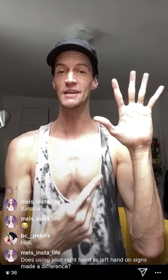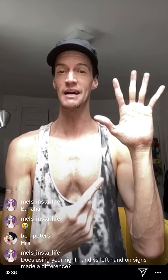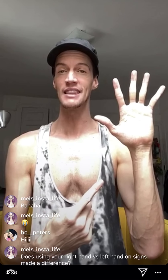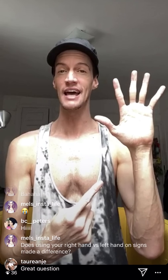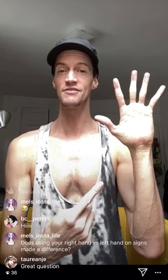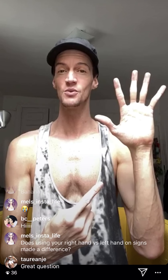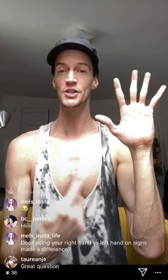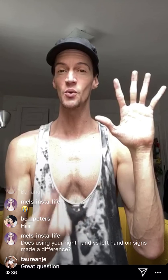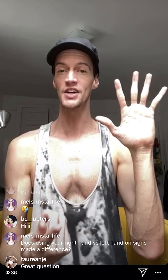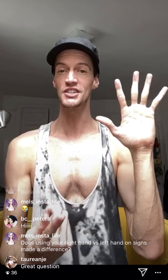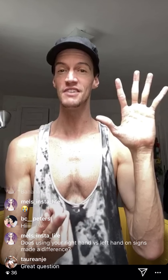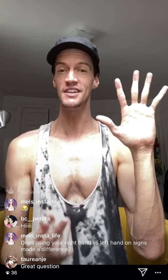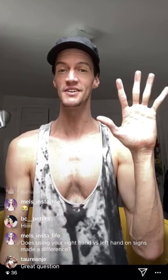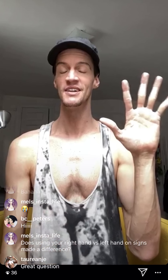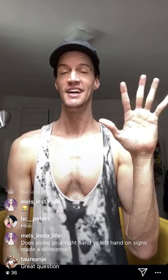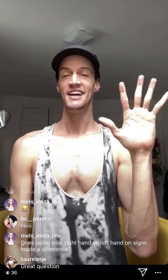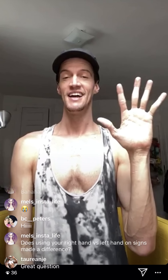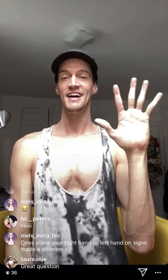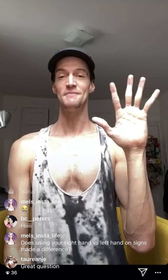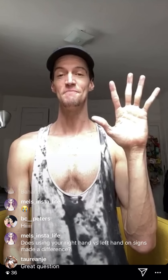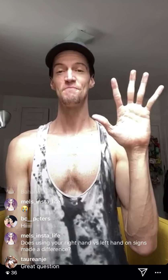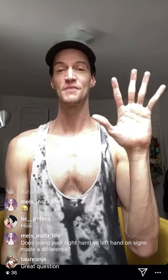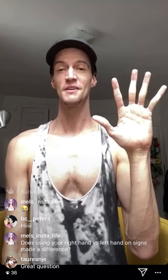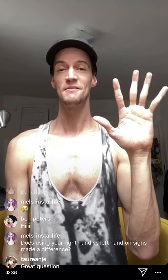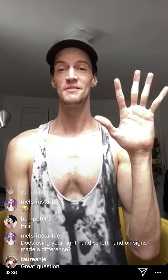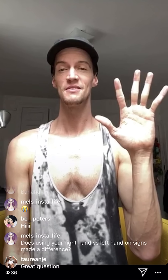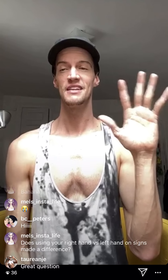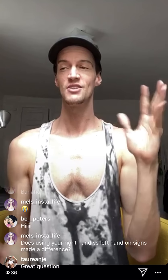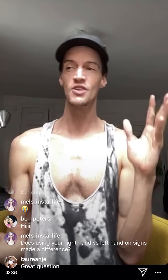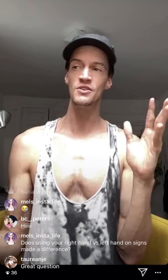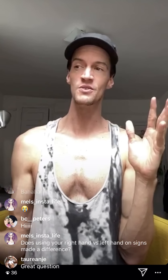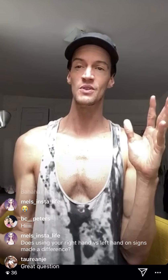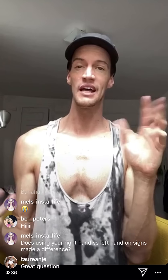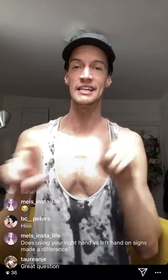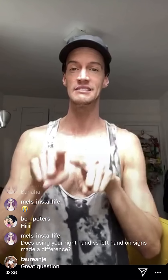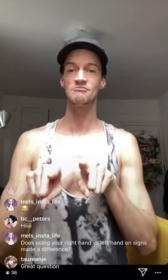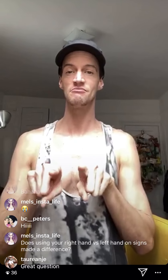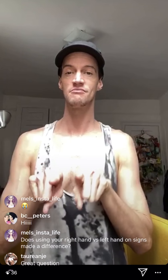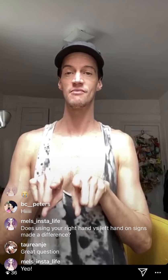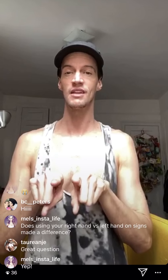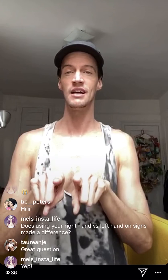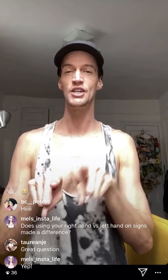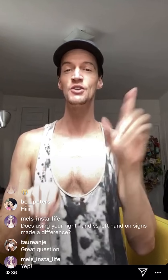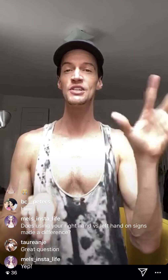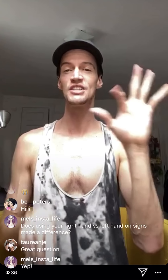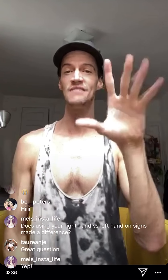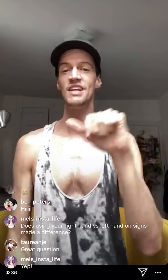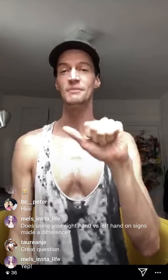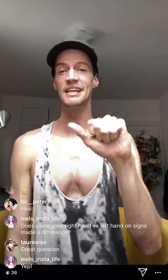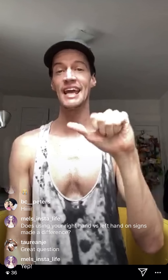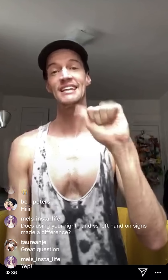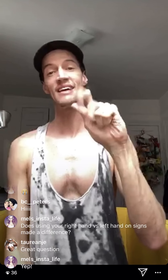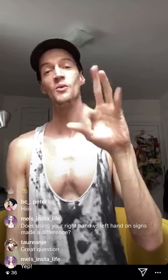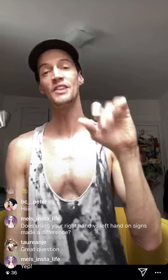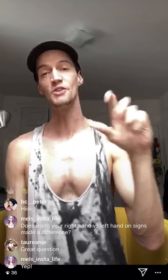left when you're watching the video. So like, You usually just have a dominant hand, the one that you